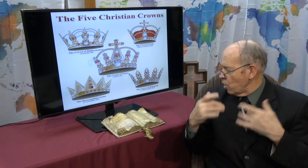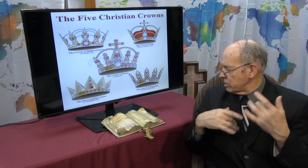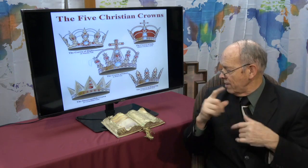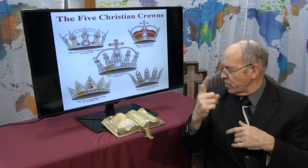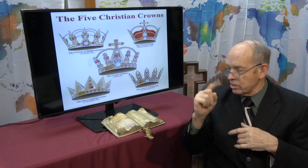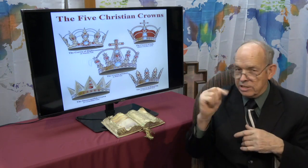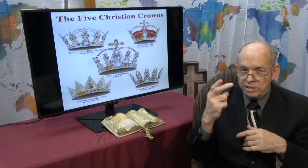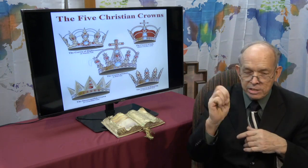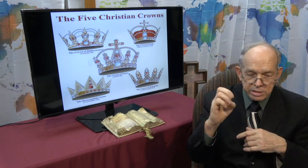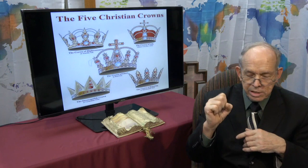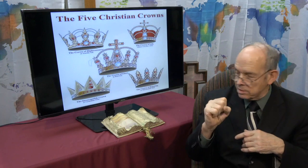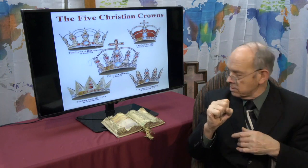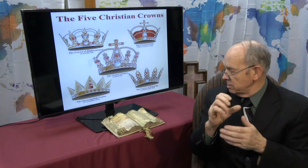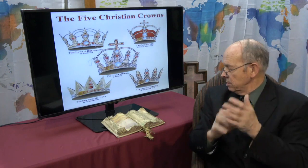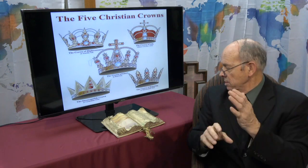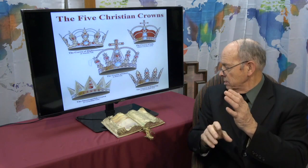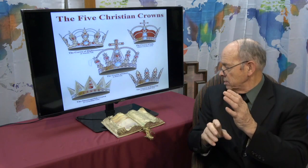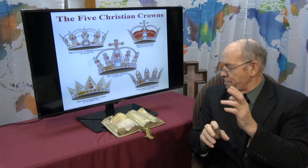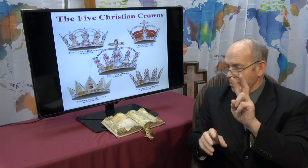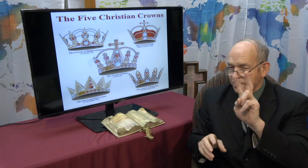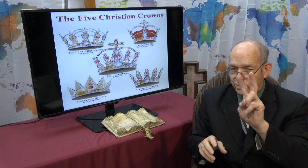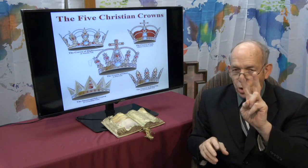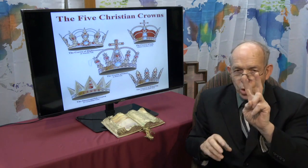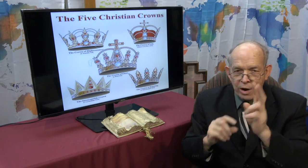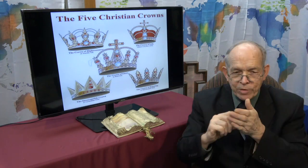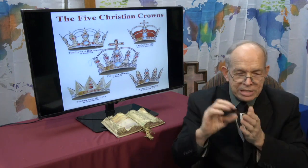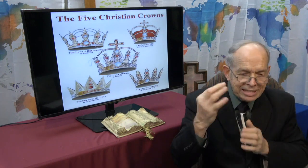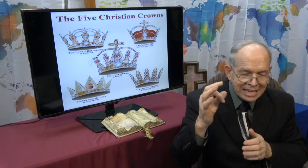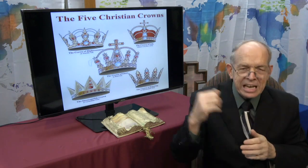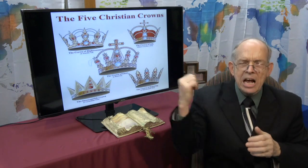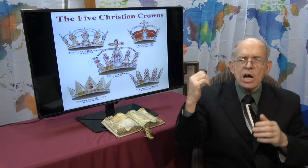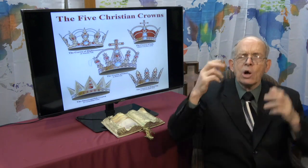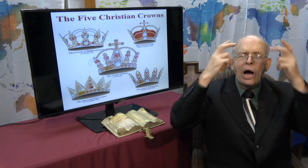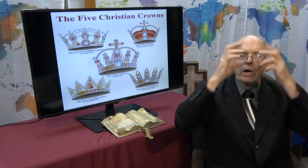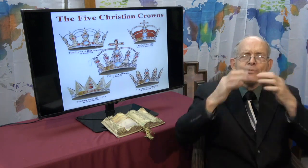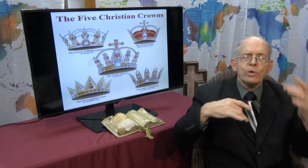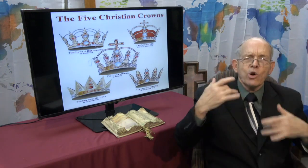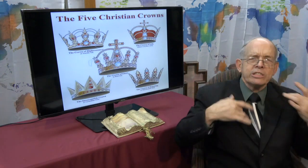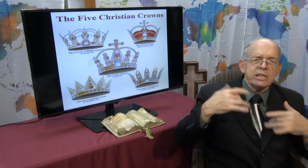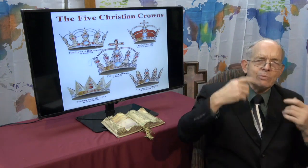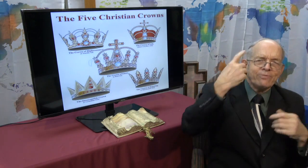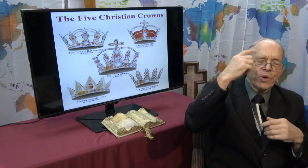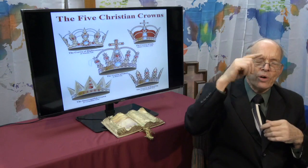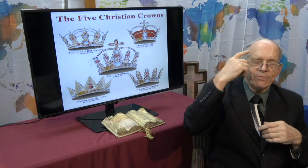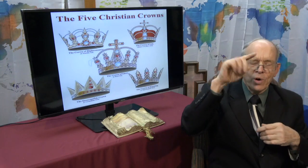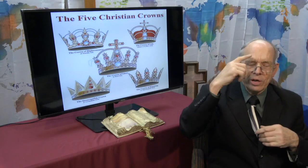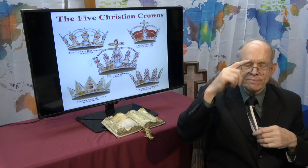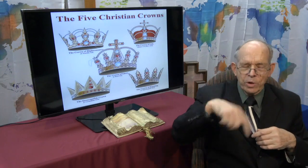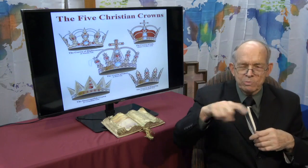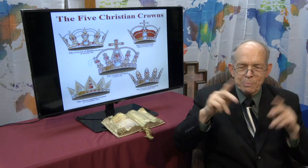rejoicing, first Corinthians chapter 2, verse 19. Crown of rejoicing before for those people